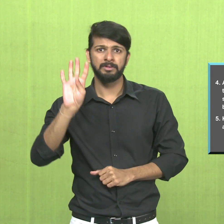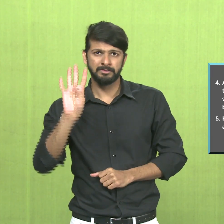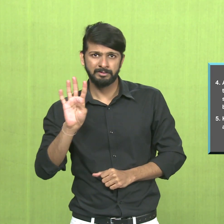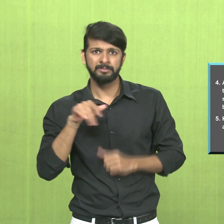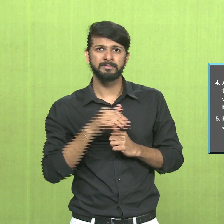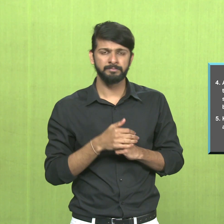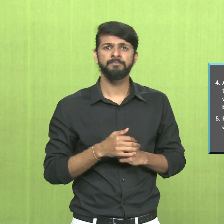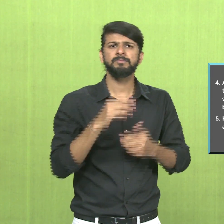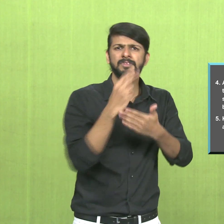Answer number 4,